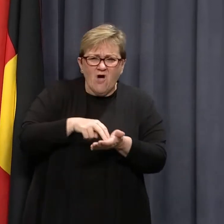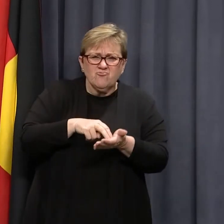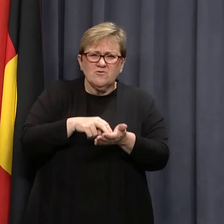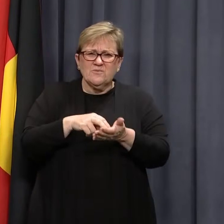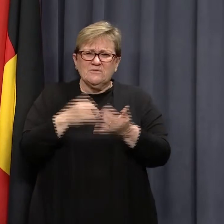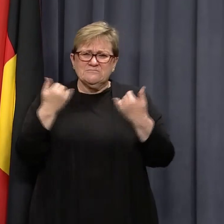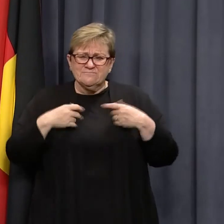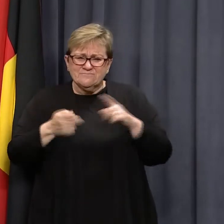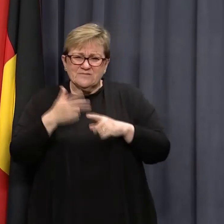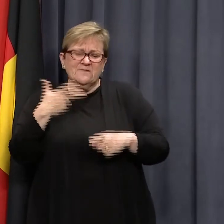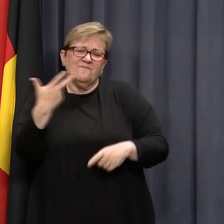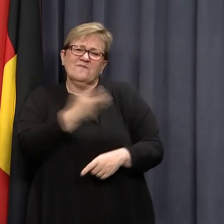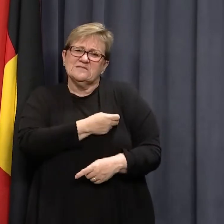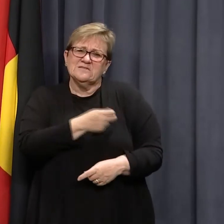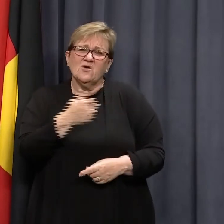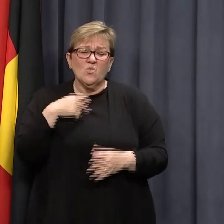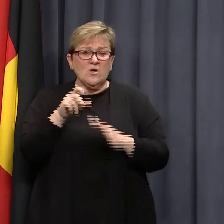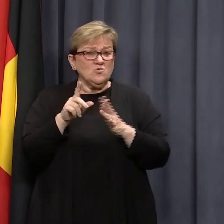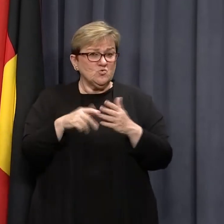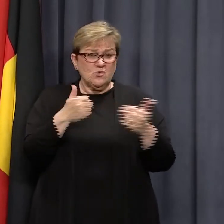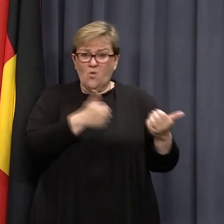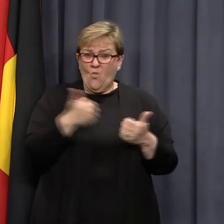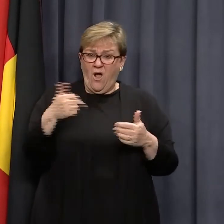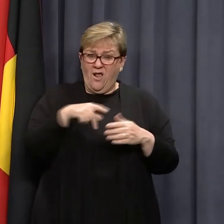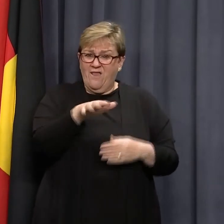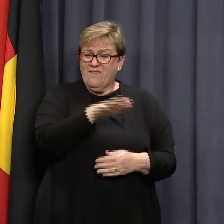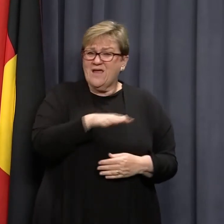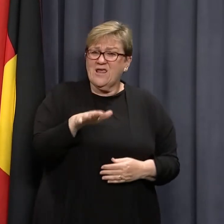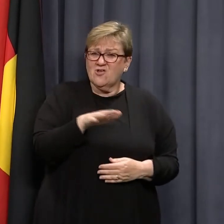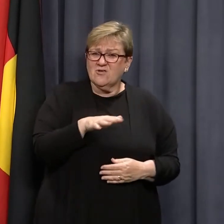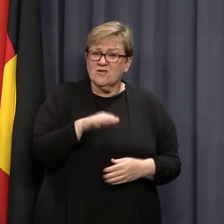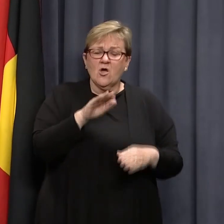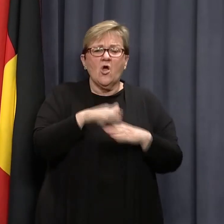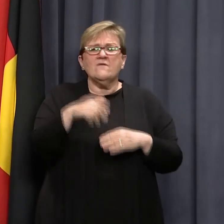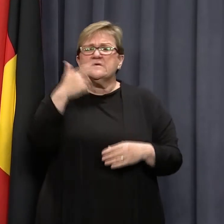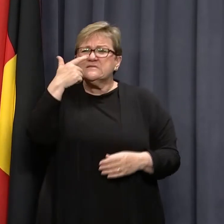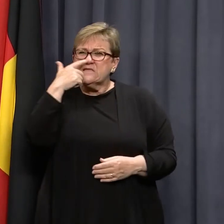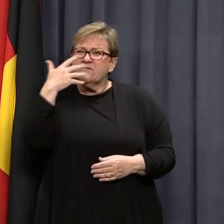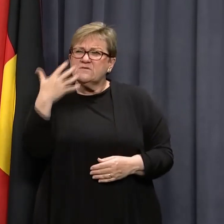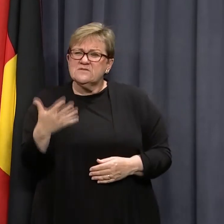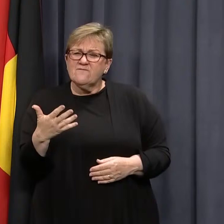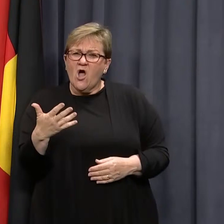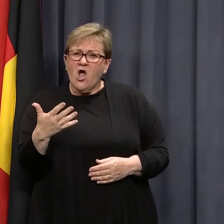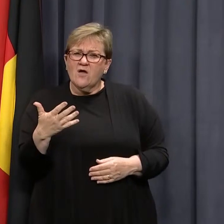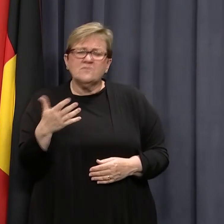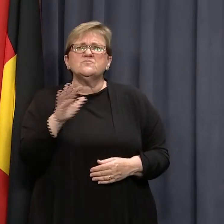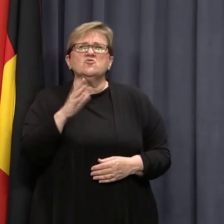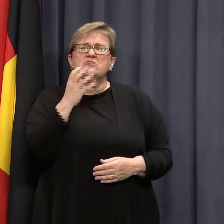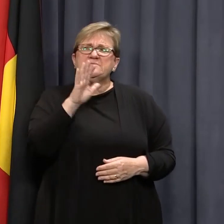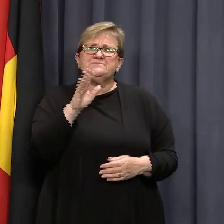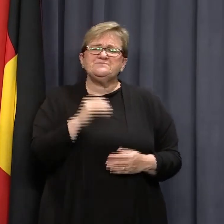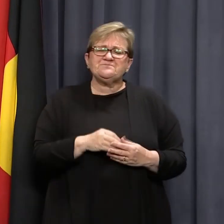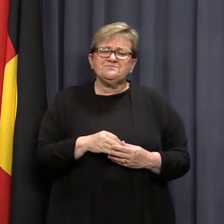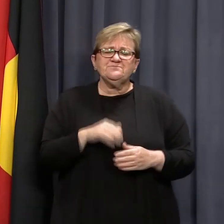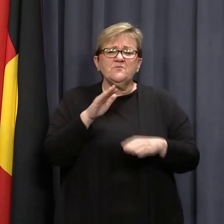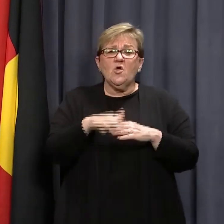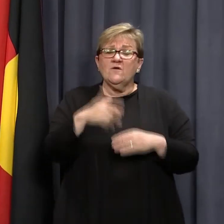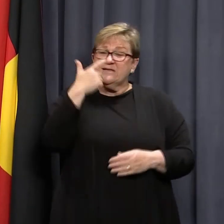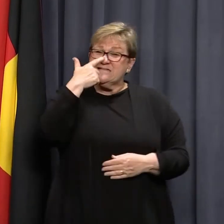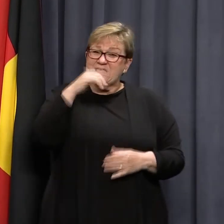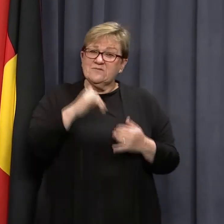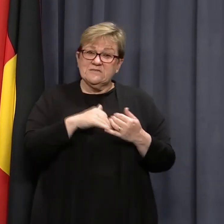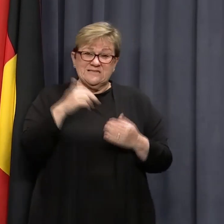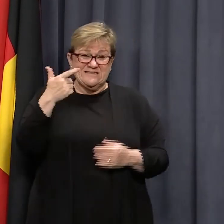and I should make the point that we're doing quite well in that area. The over 75, the over 70s